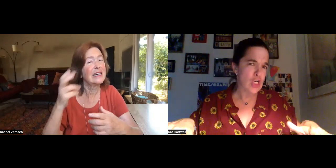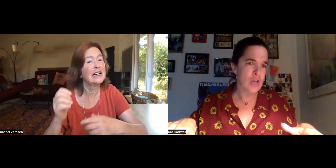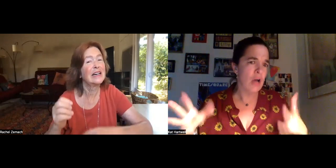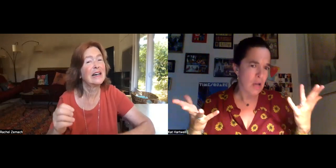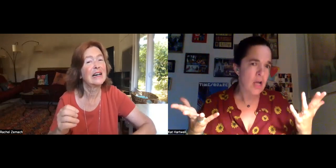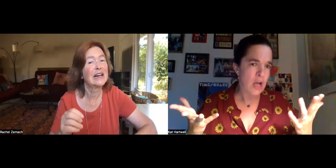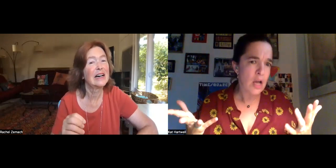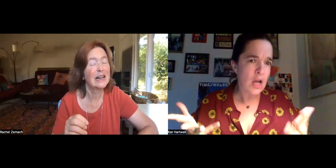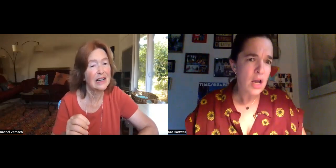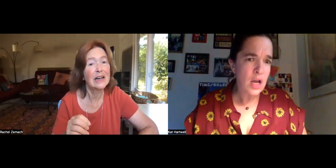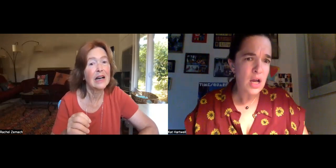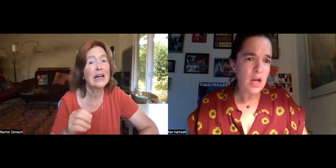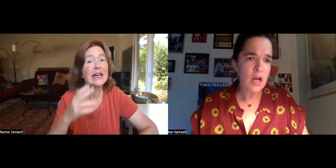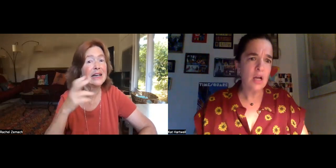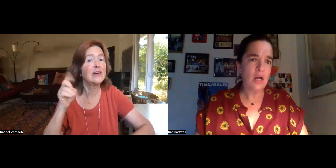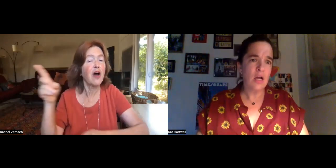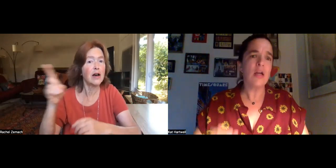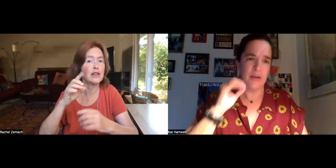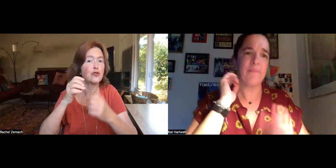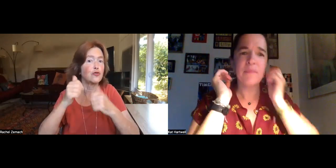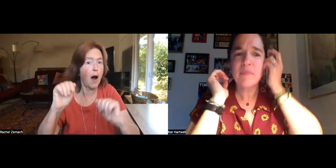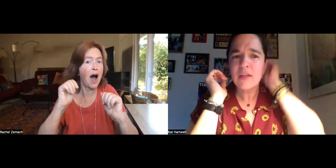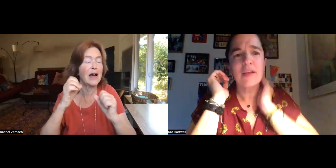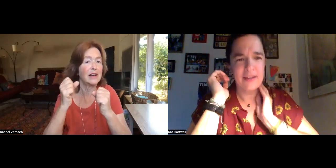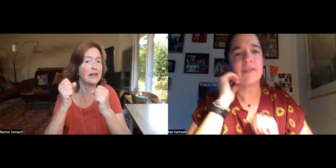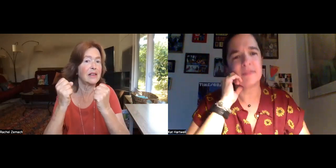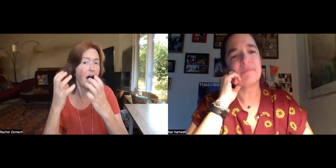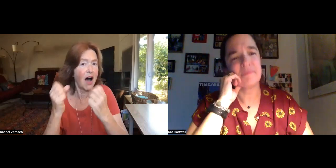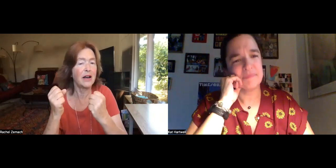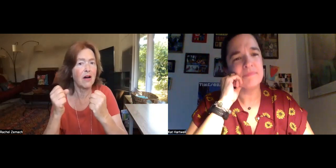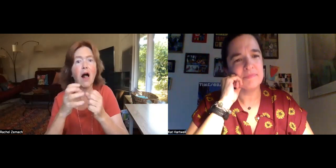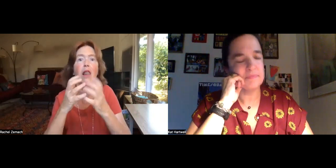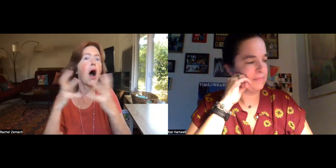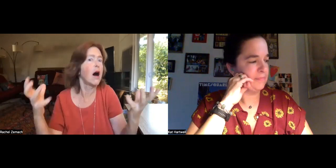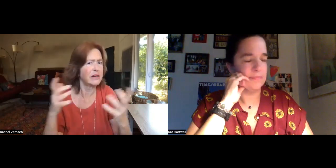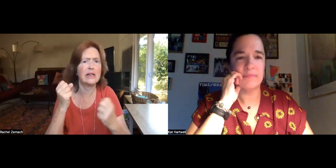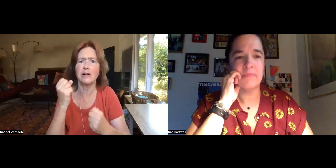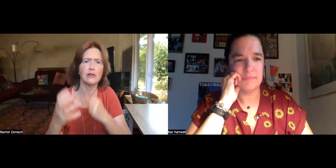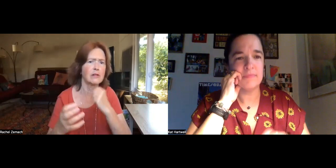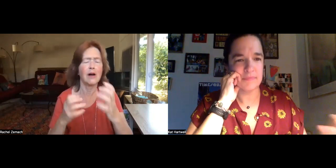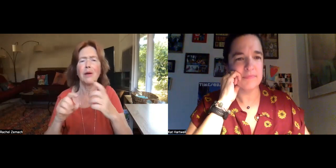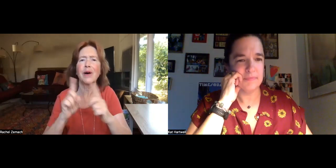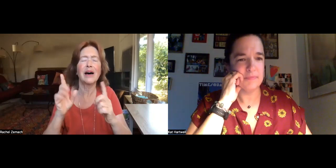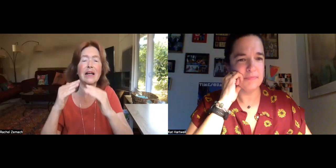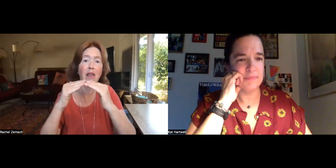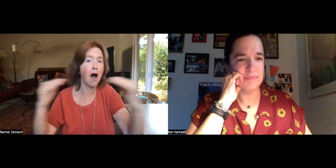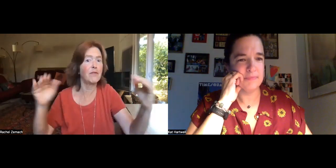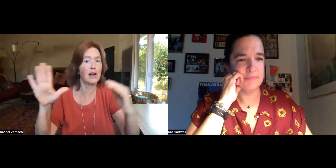it. He does try a lot, but his level of